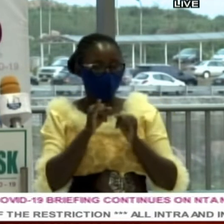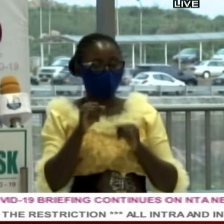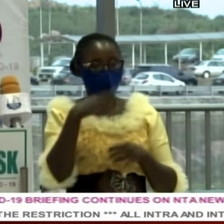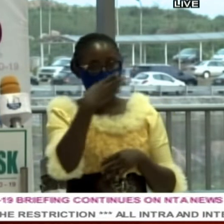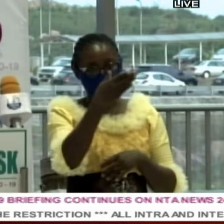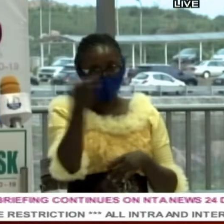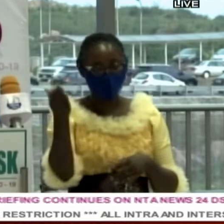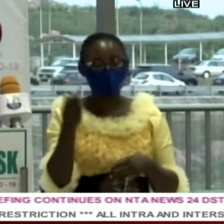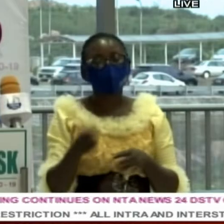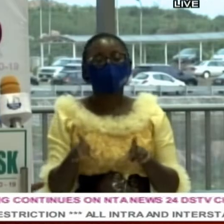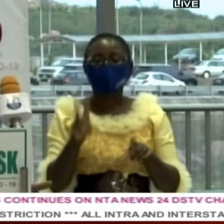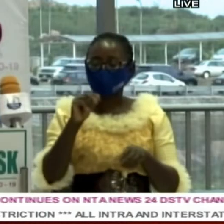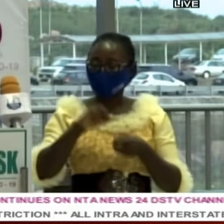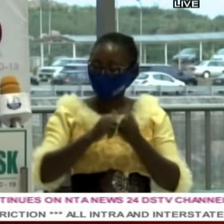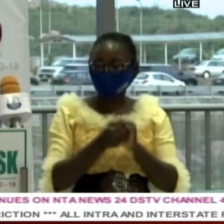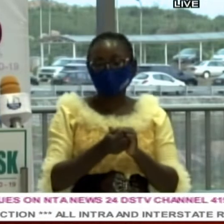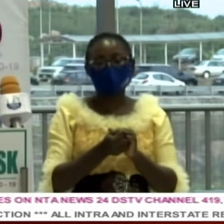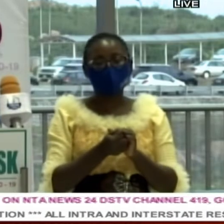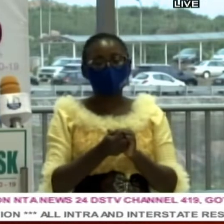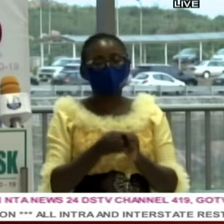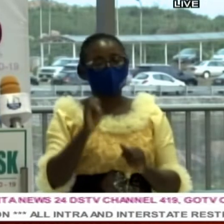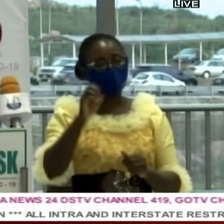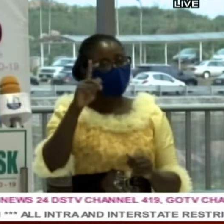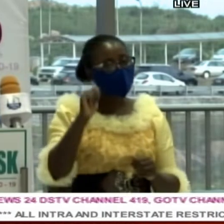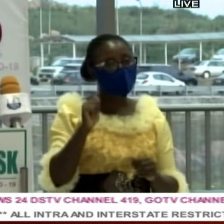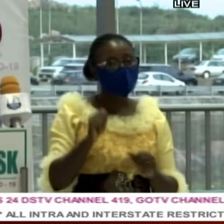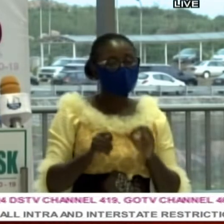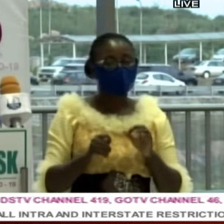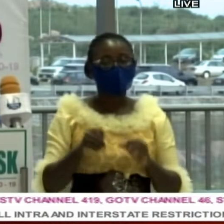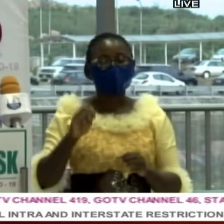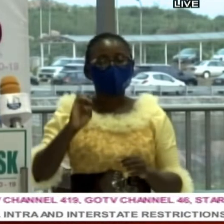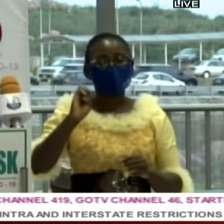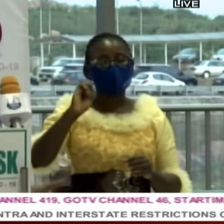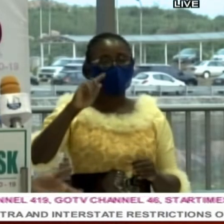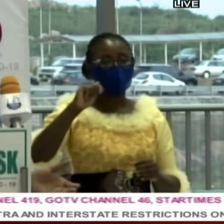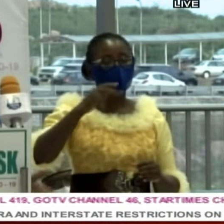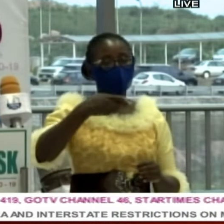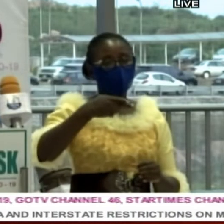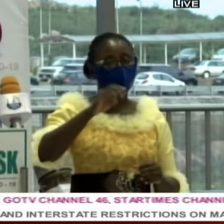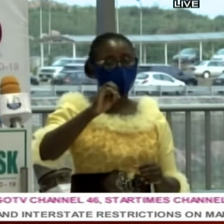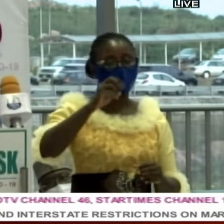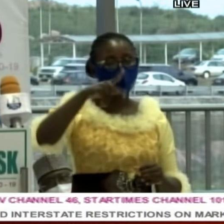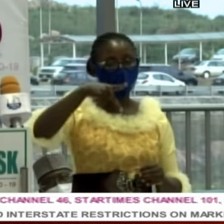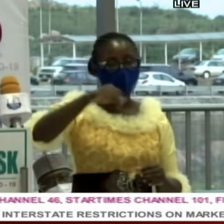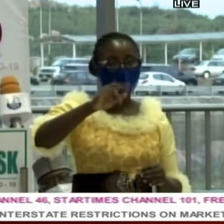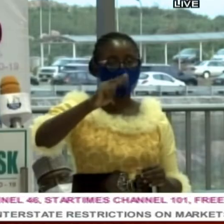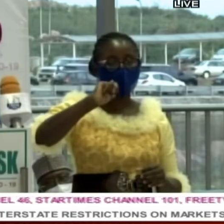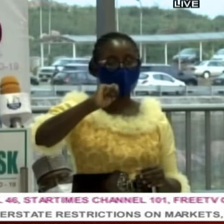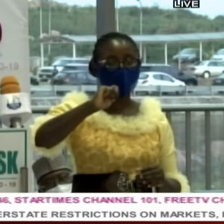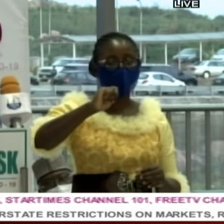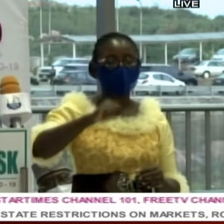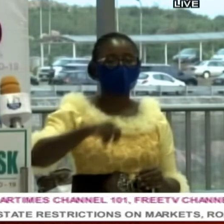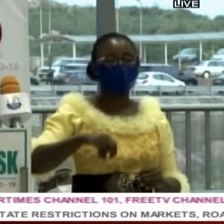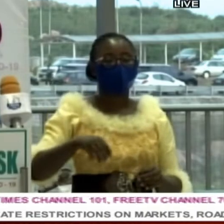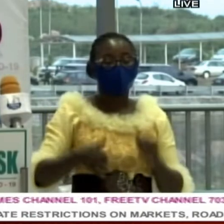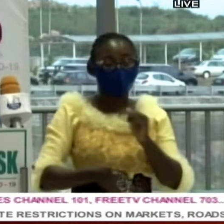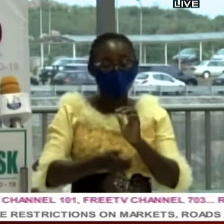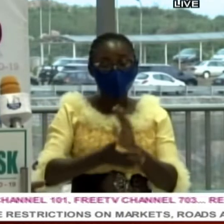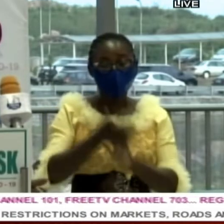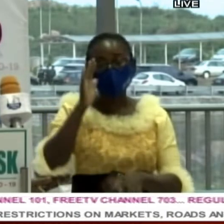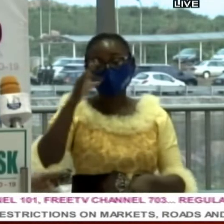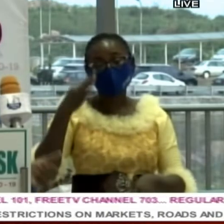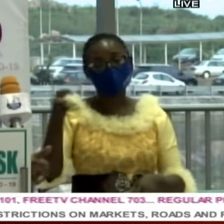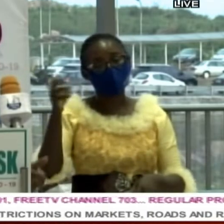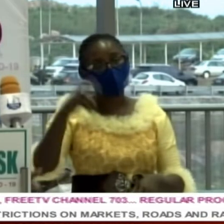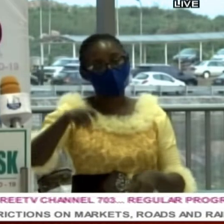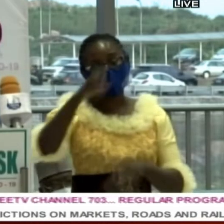issues. ET, Ethiopian, most of the passengers coming are not going to Addis. They are